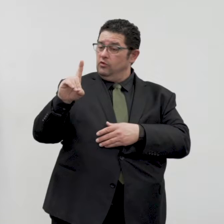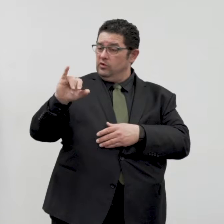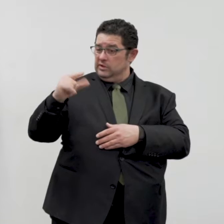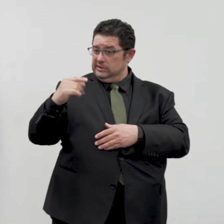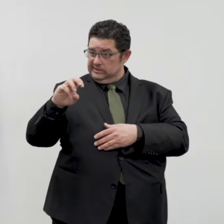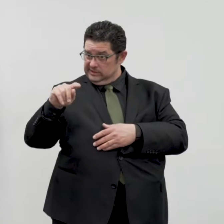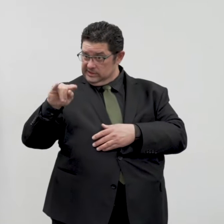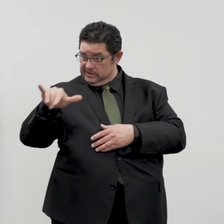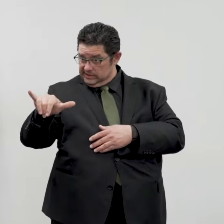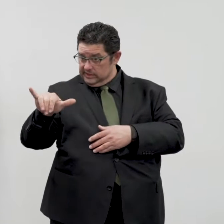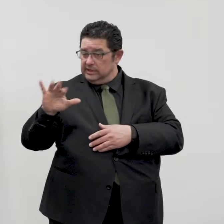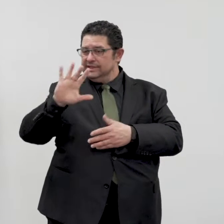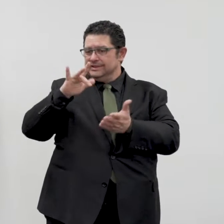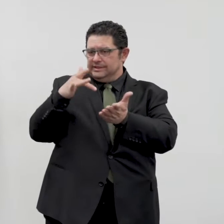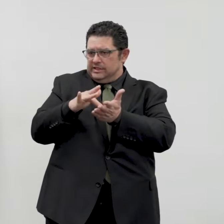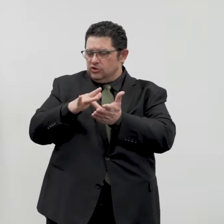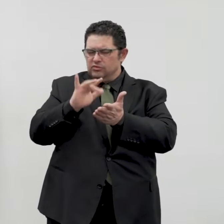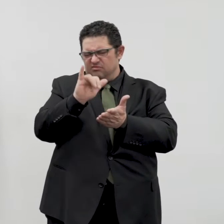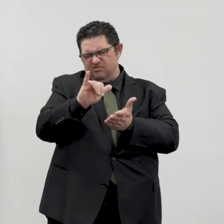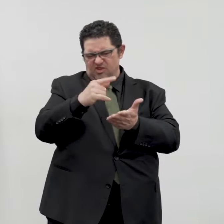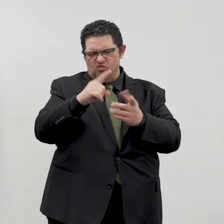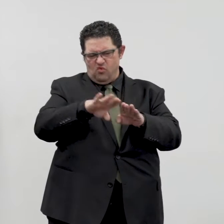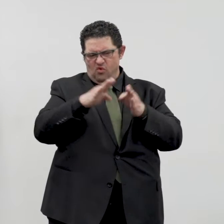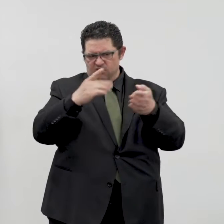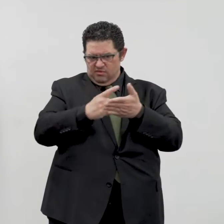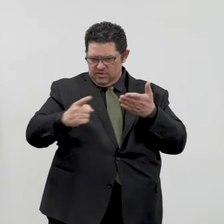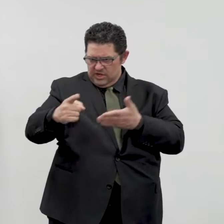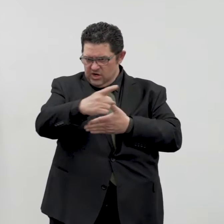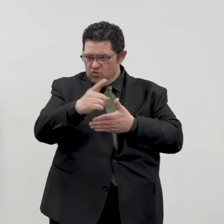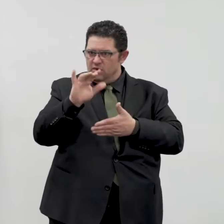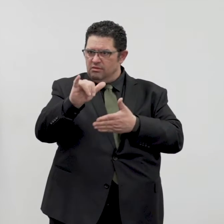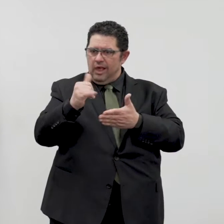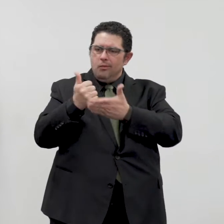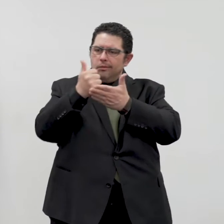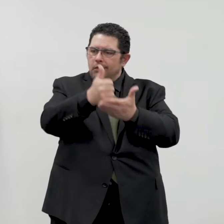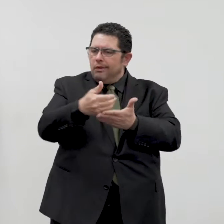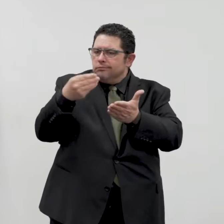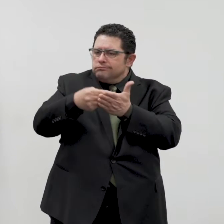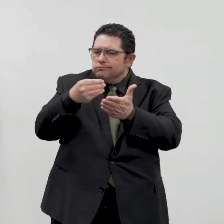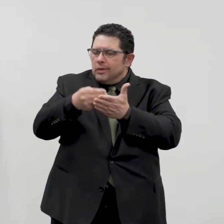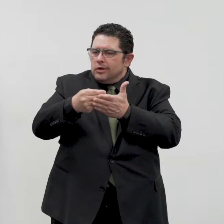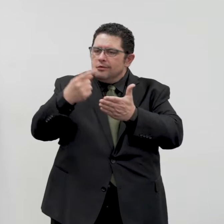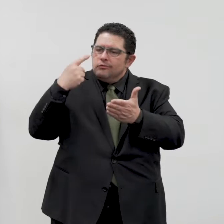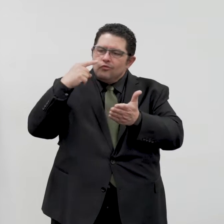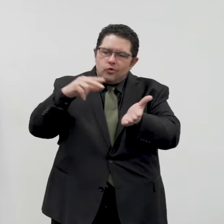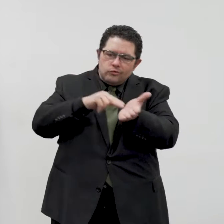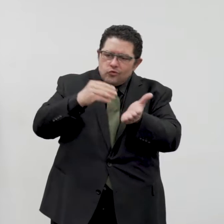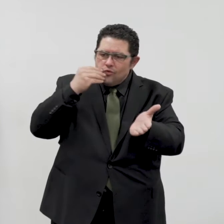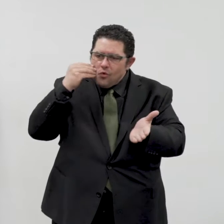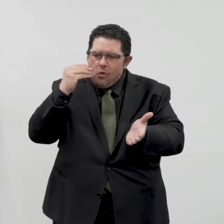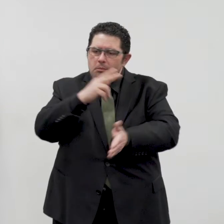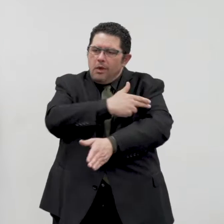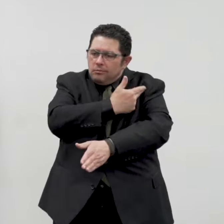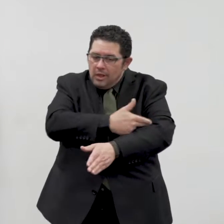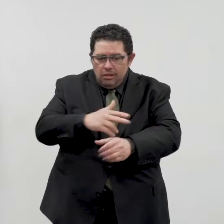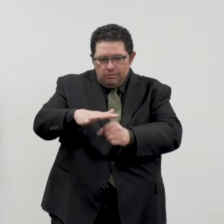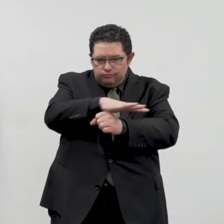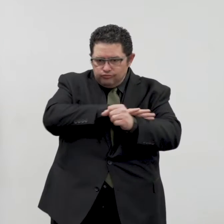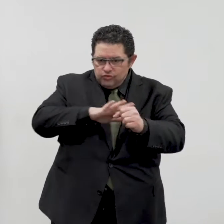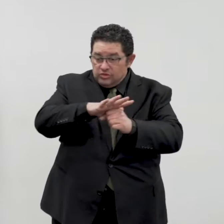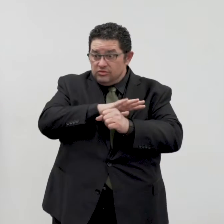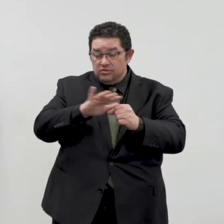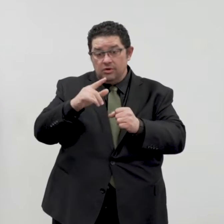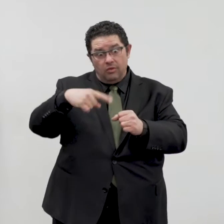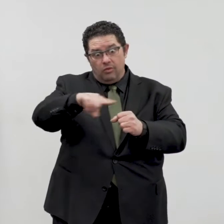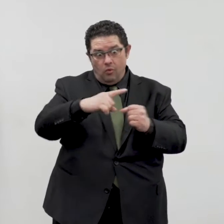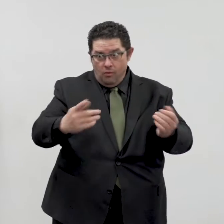provide relief for funeral homes, hospitals, and morgues in the region who might be overwhelmed. And this is an expense that we